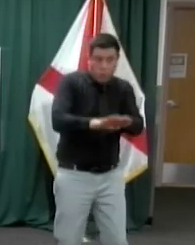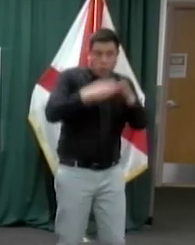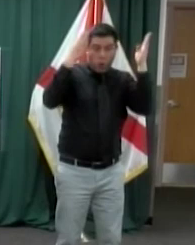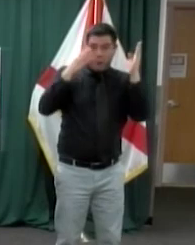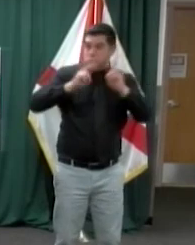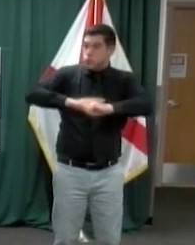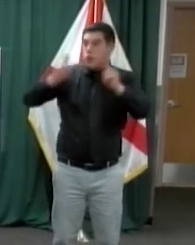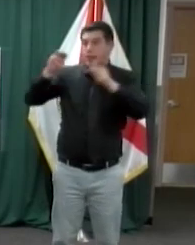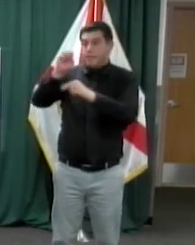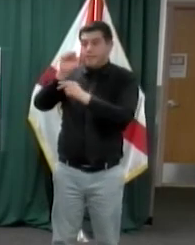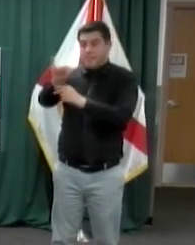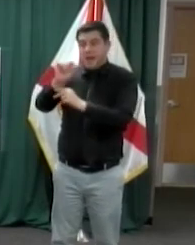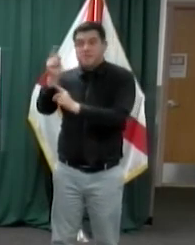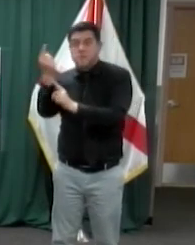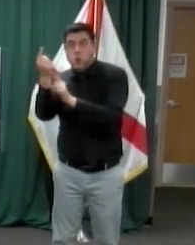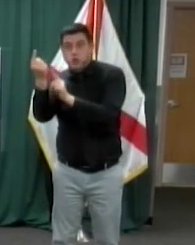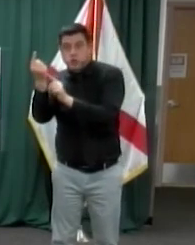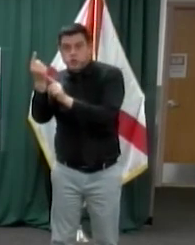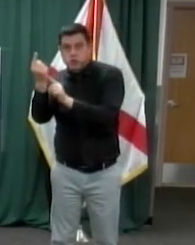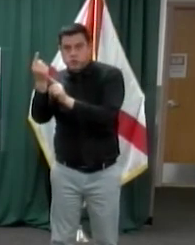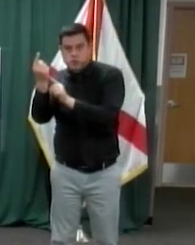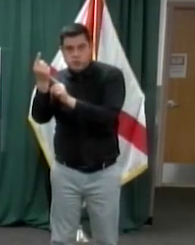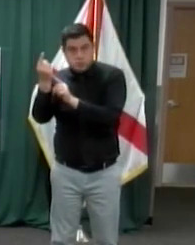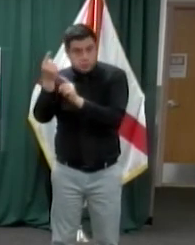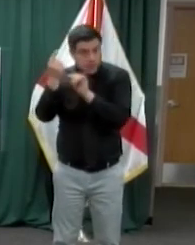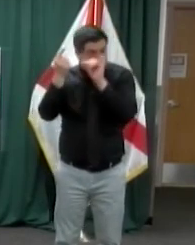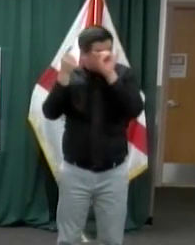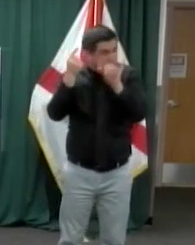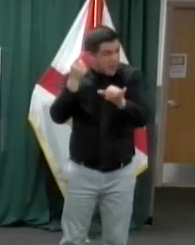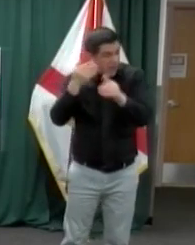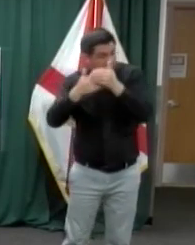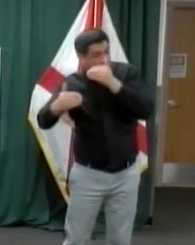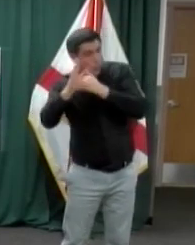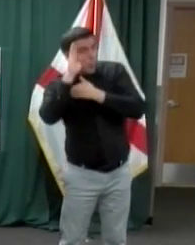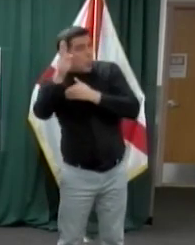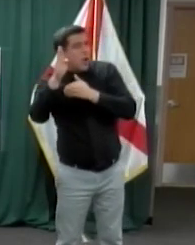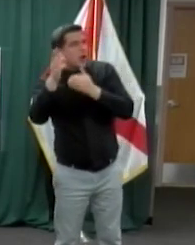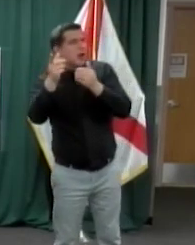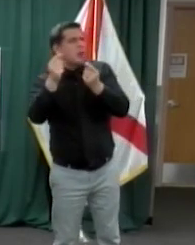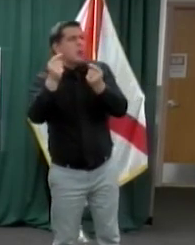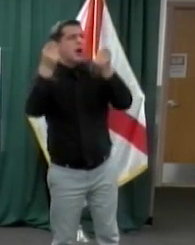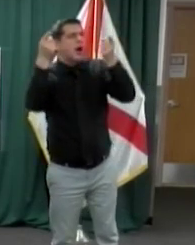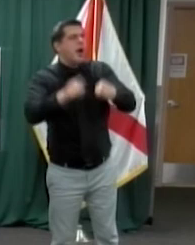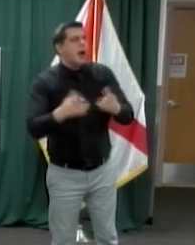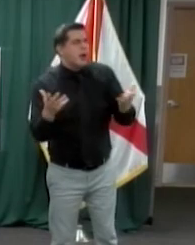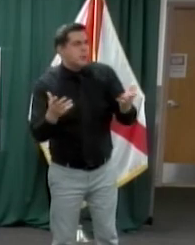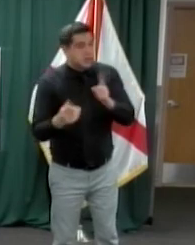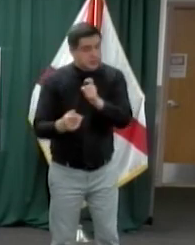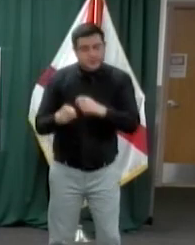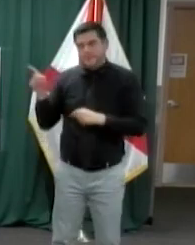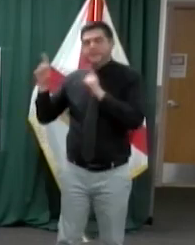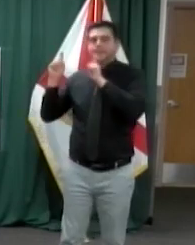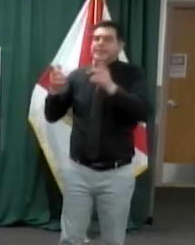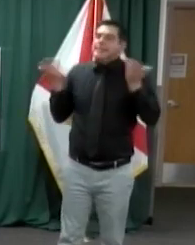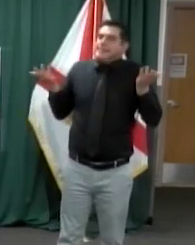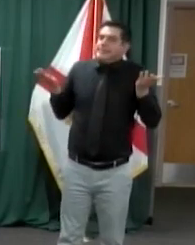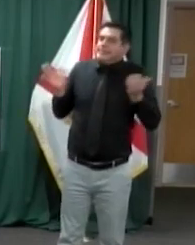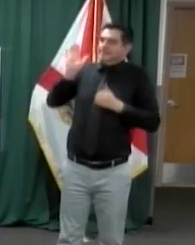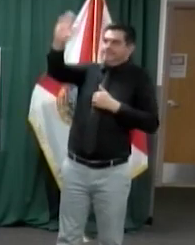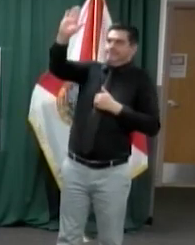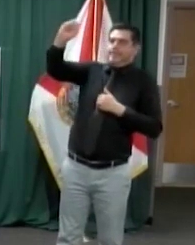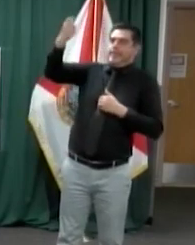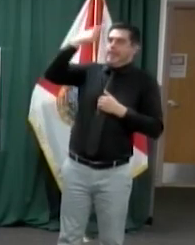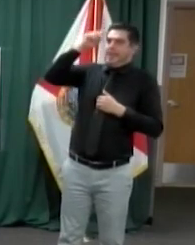is looking at the welfare of the state and making those decisions appropriately. He has commissioned at